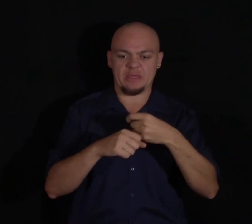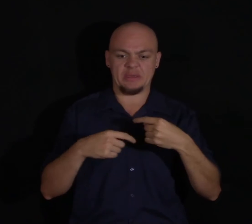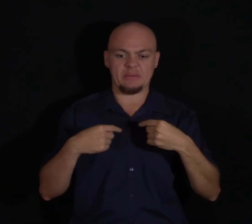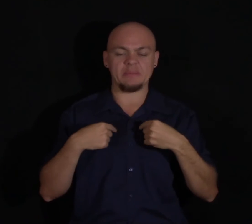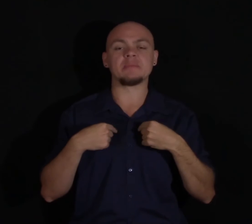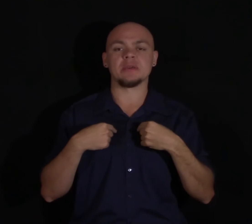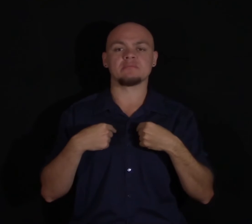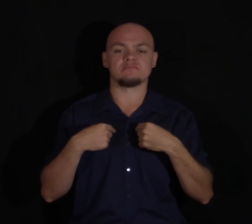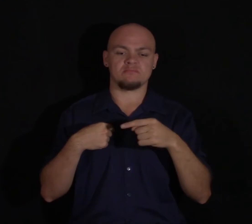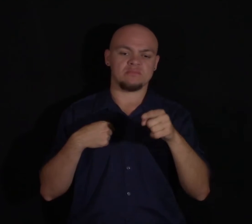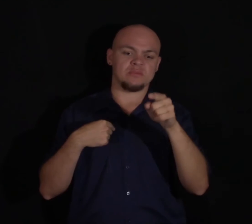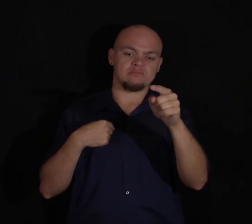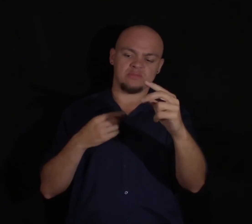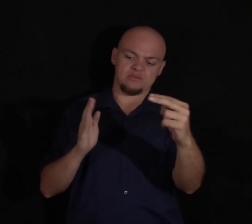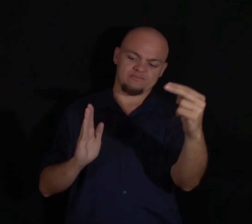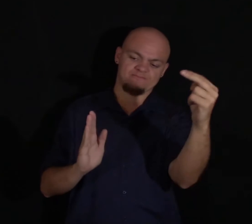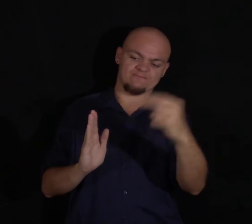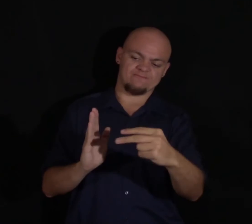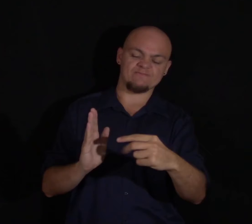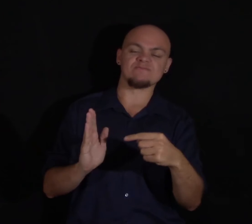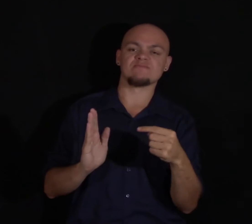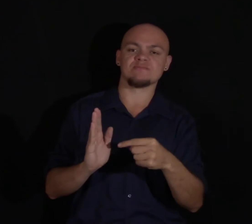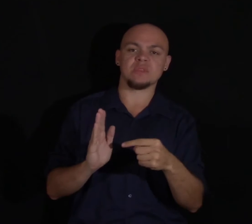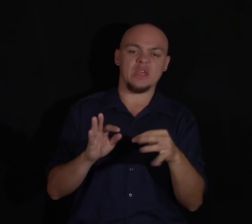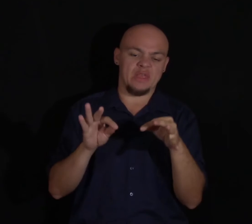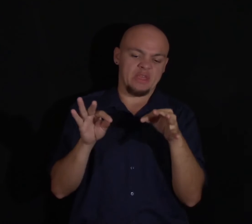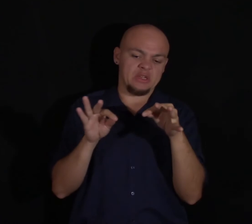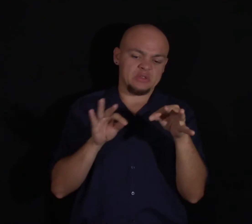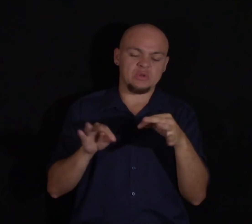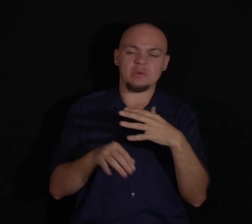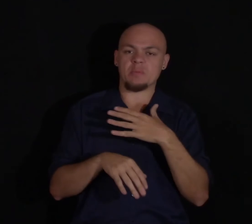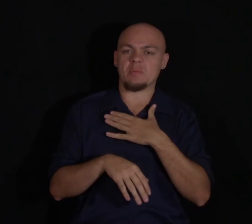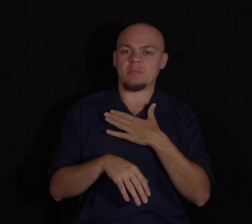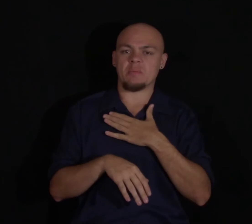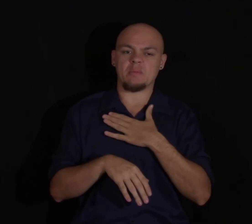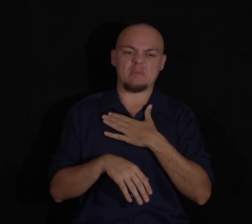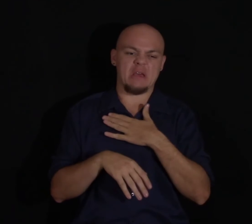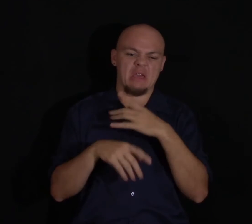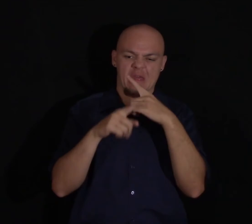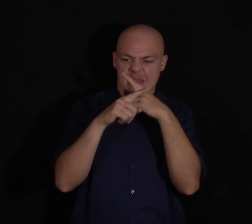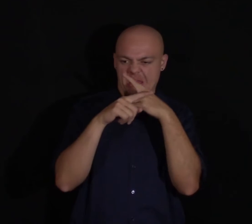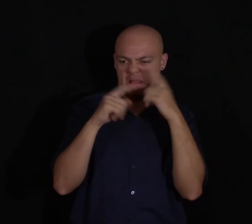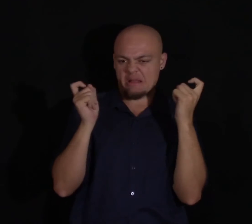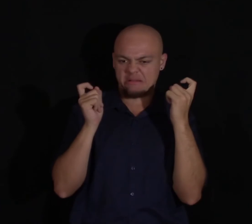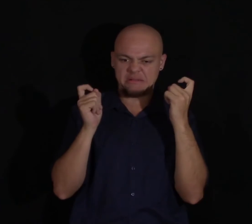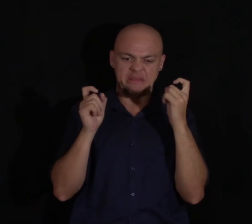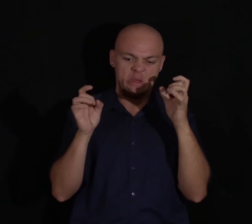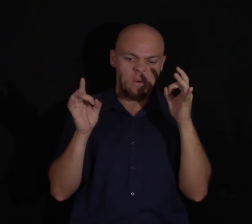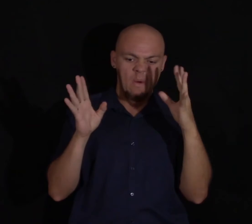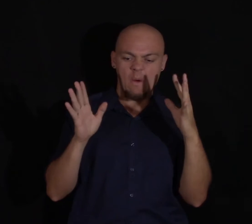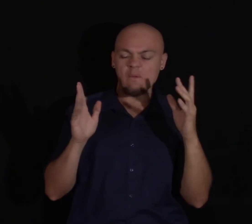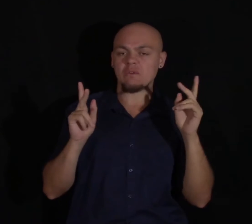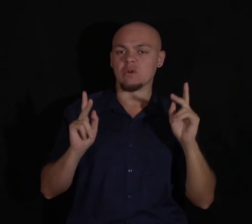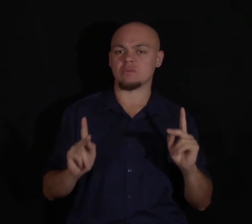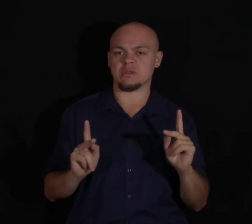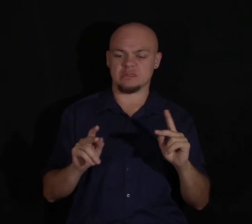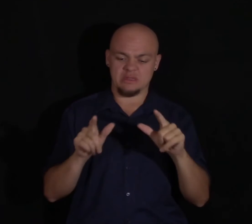in view. The minutest description of my odious and loathsome person is given in language which painted your